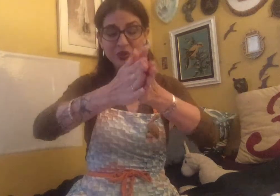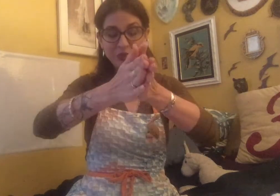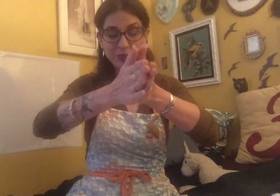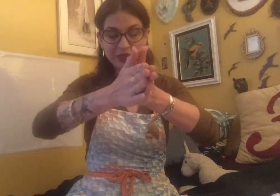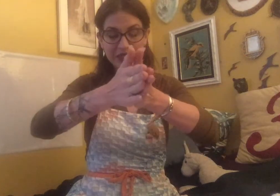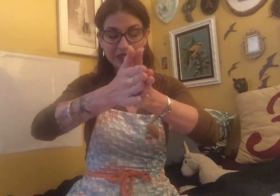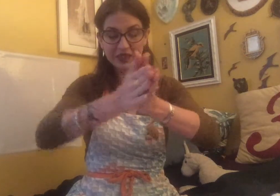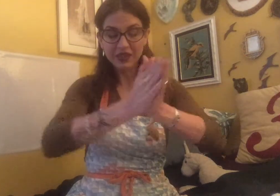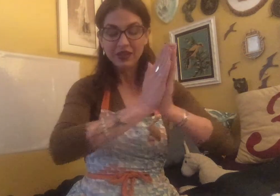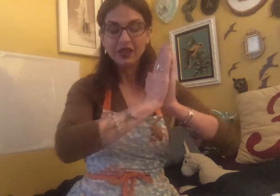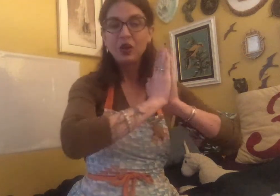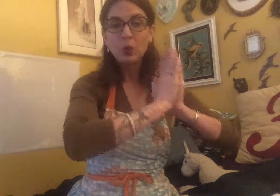Tube.